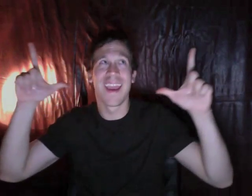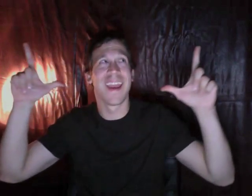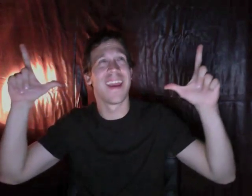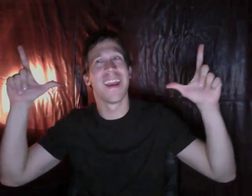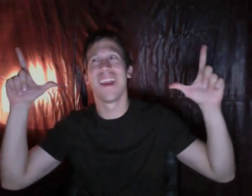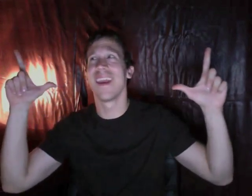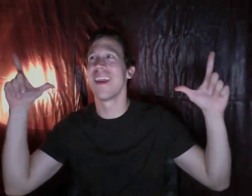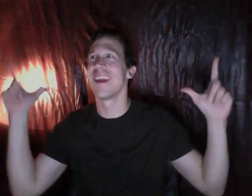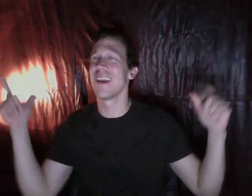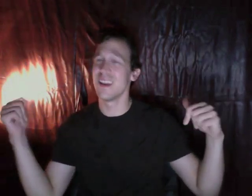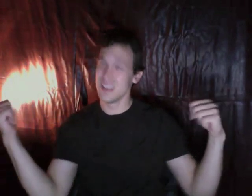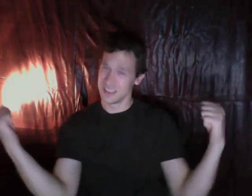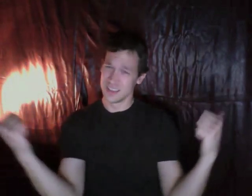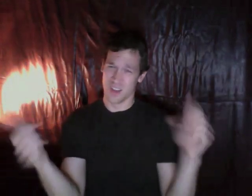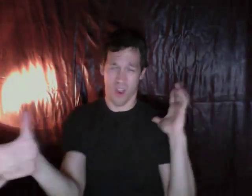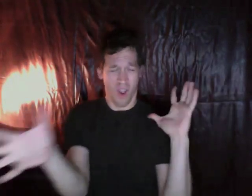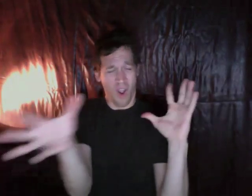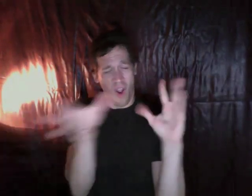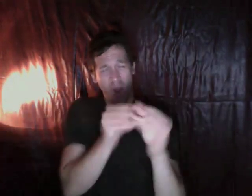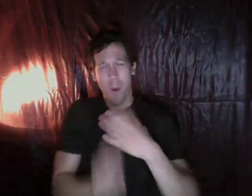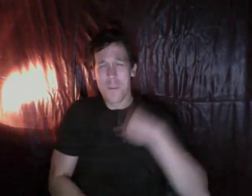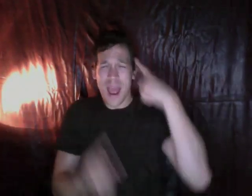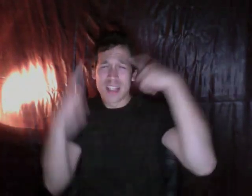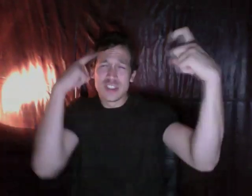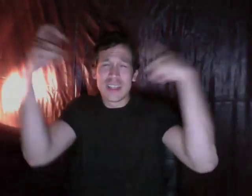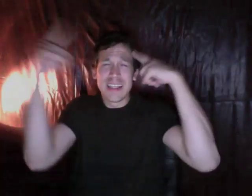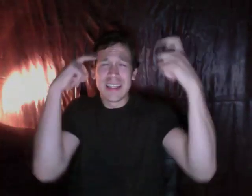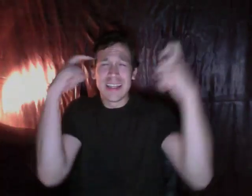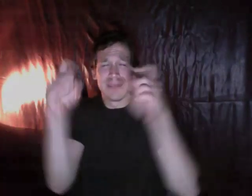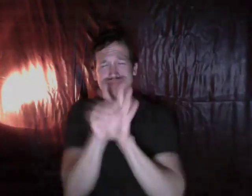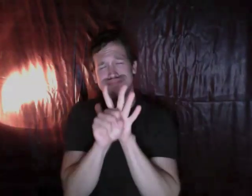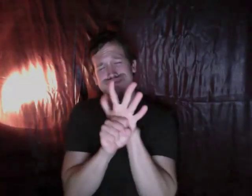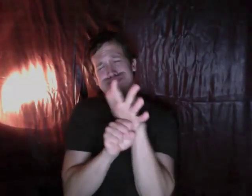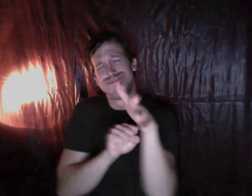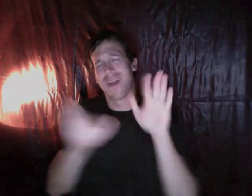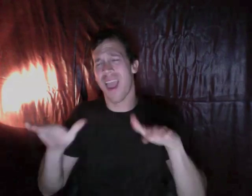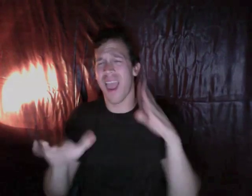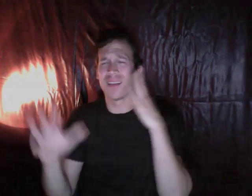I'm asleep, because my dreams are bursting at the seams.